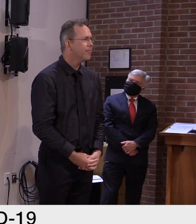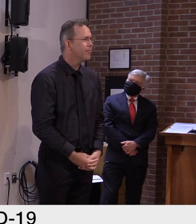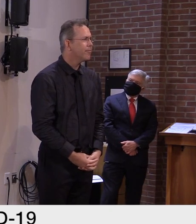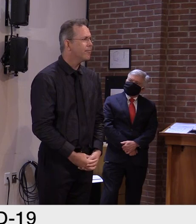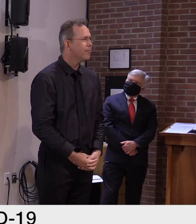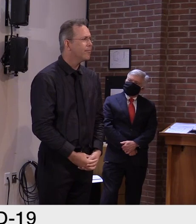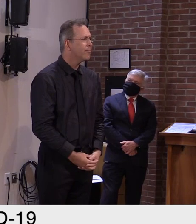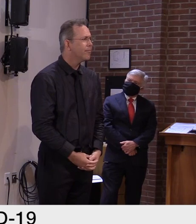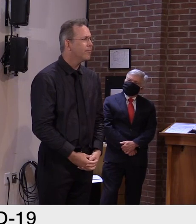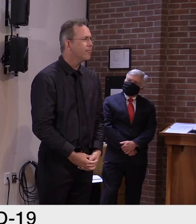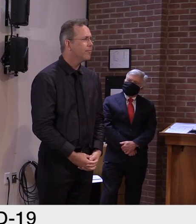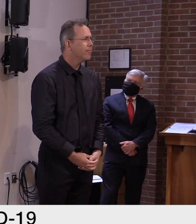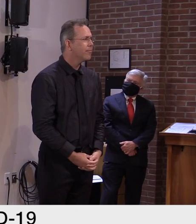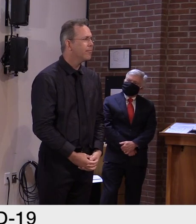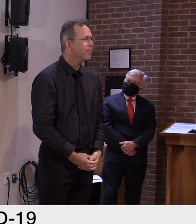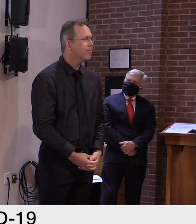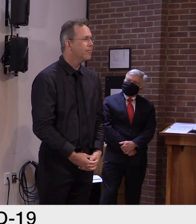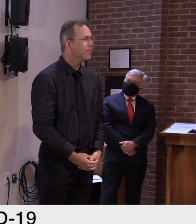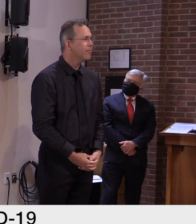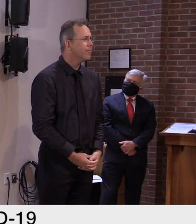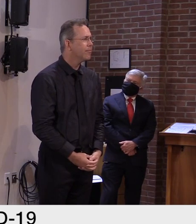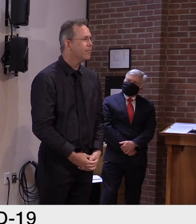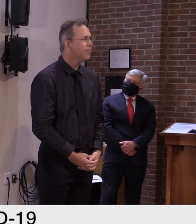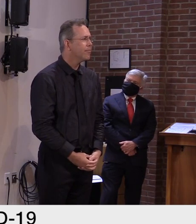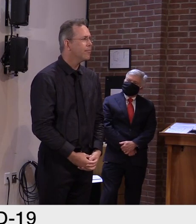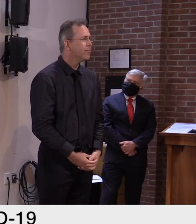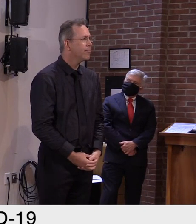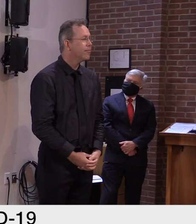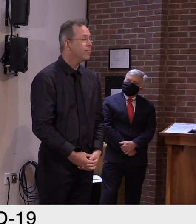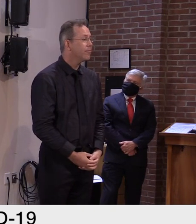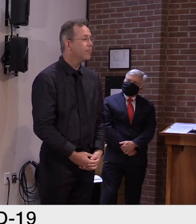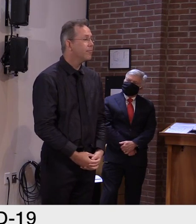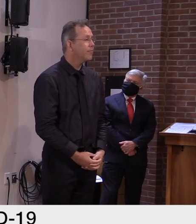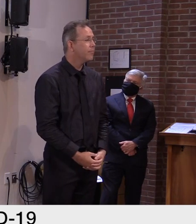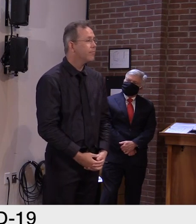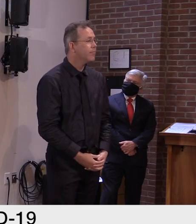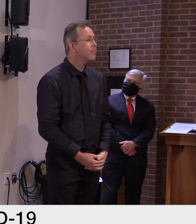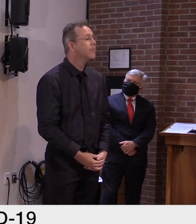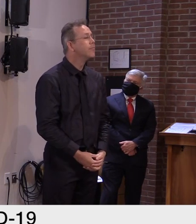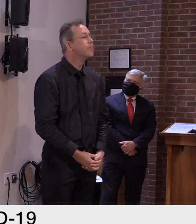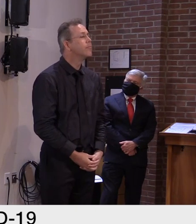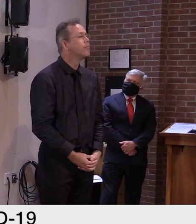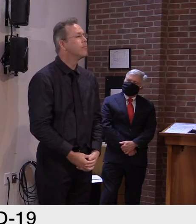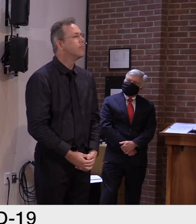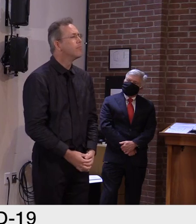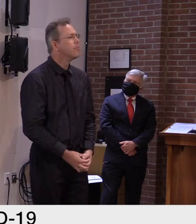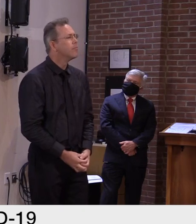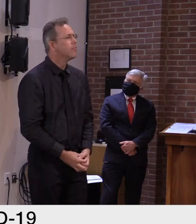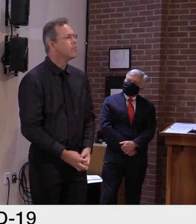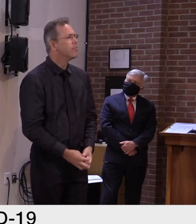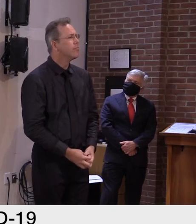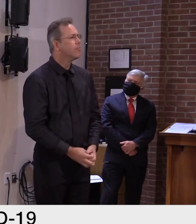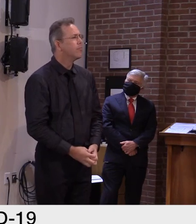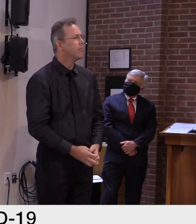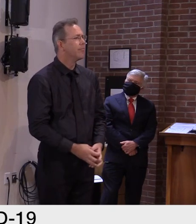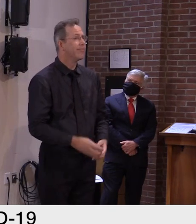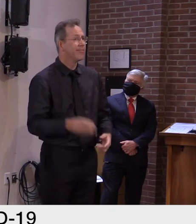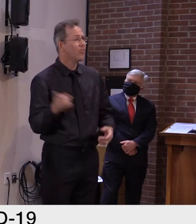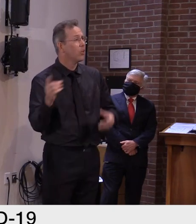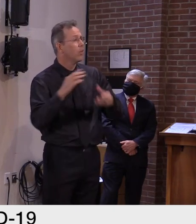Yeah, technically it would. When someone is going to deer camp now and they're going